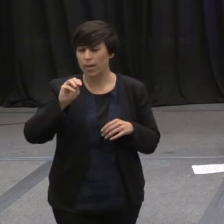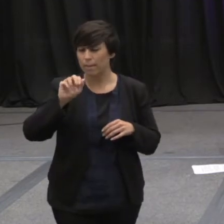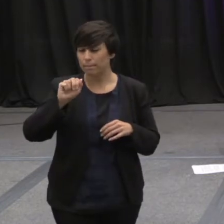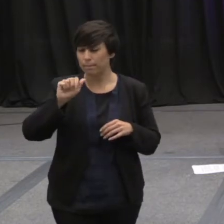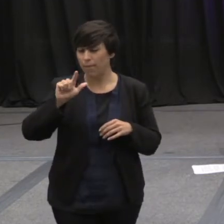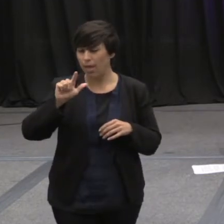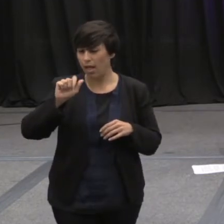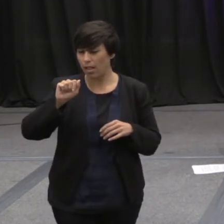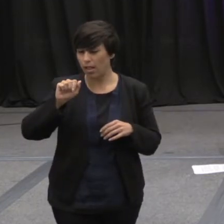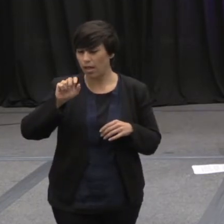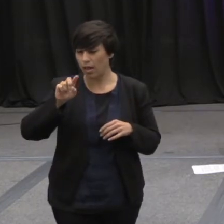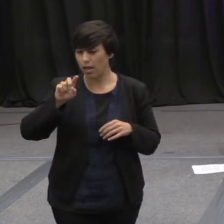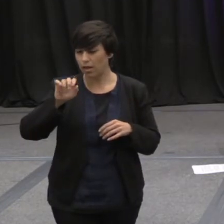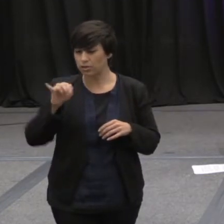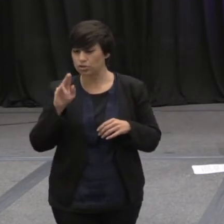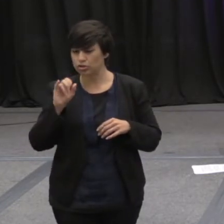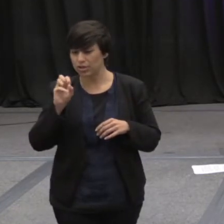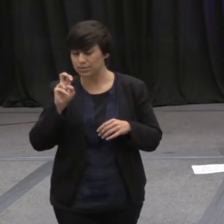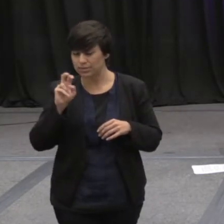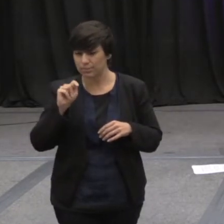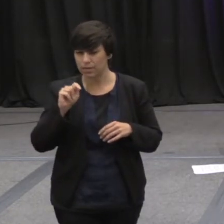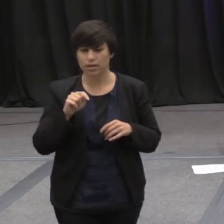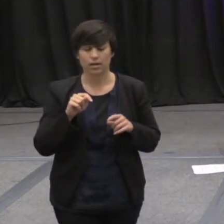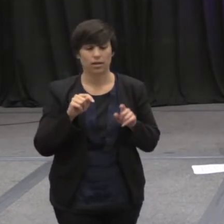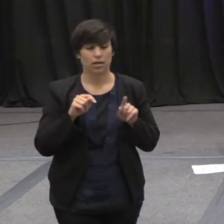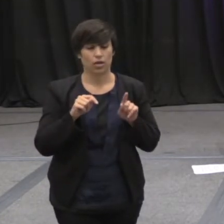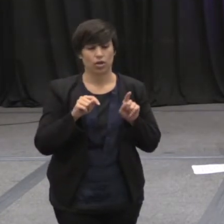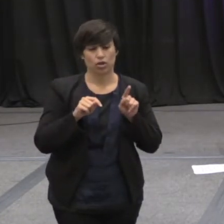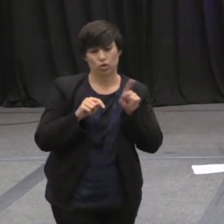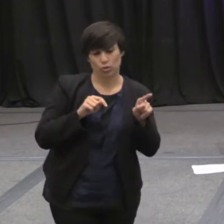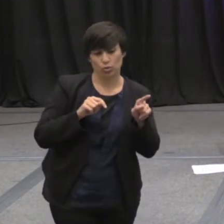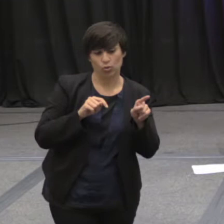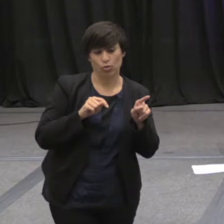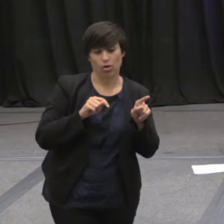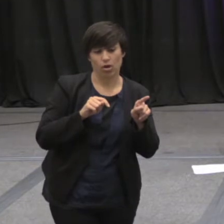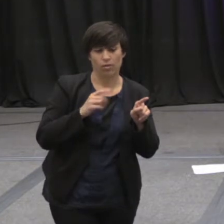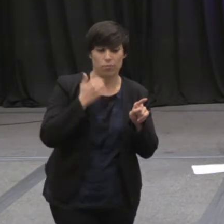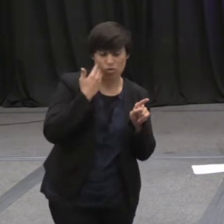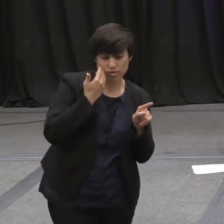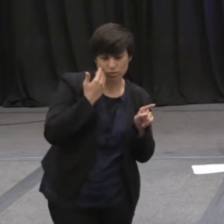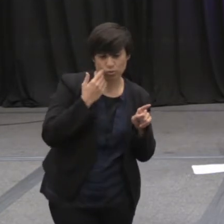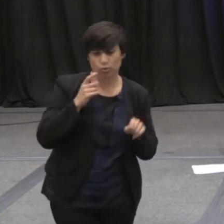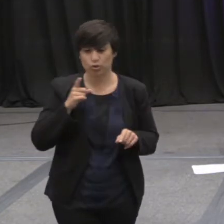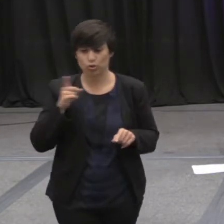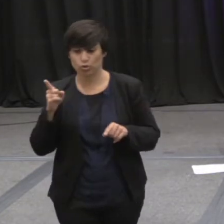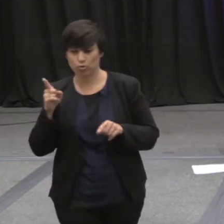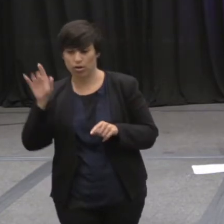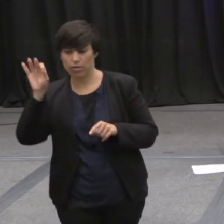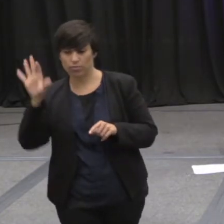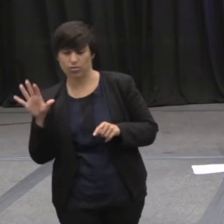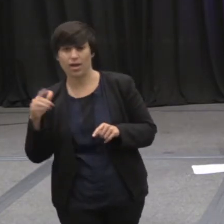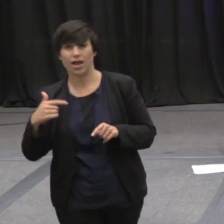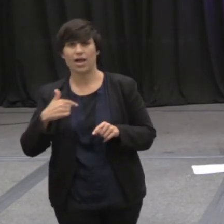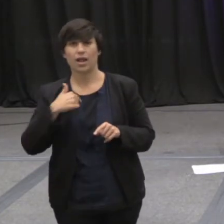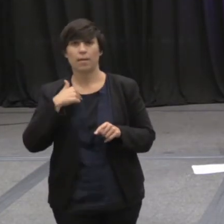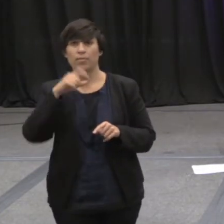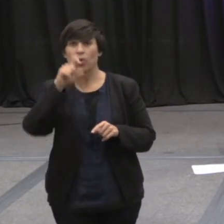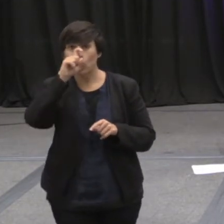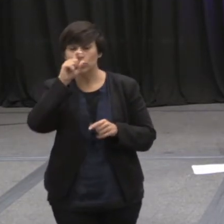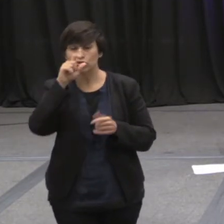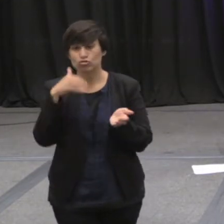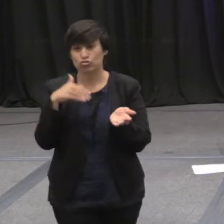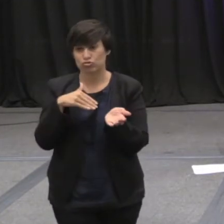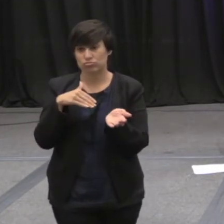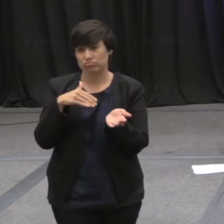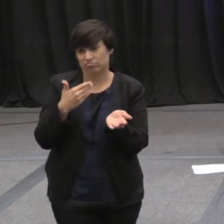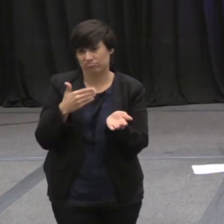the minister, and I'm the witch doctor. And I'm representing here for African-American